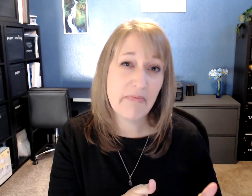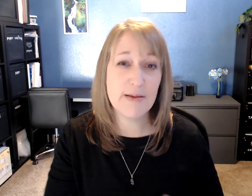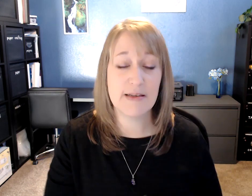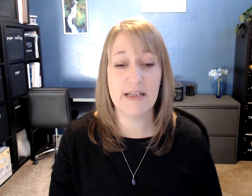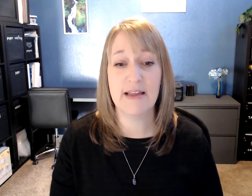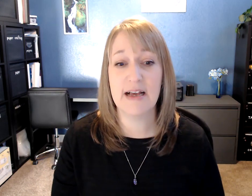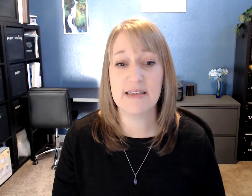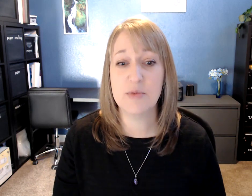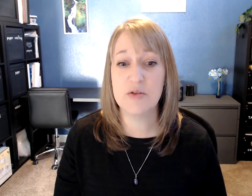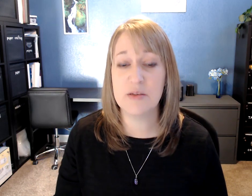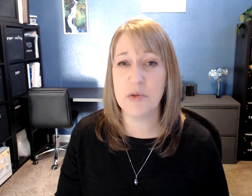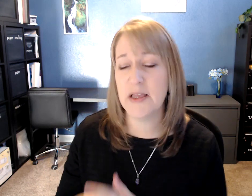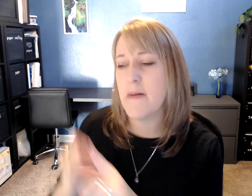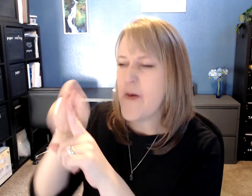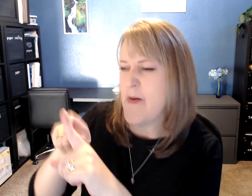maybe something like that. Someone who's a bully,